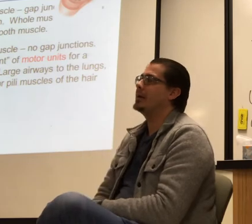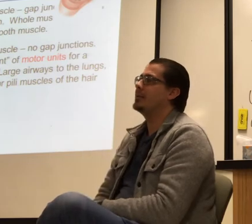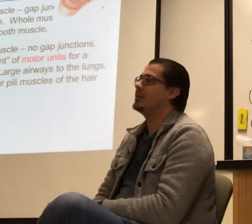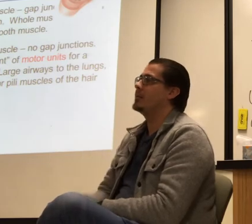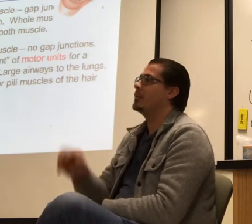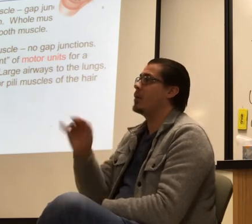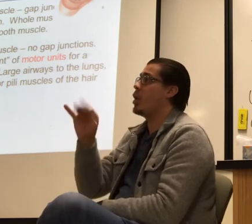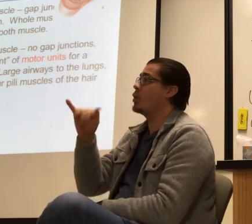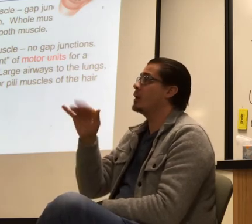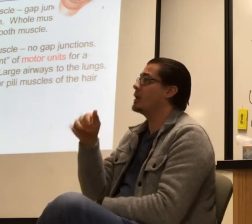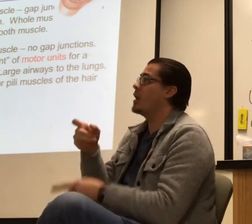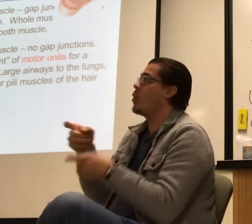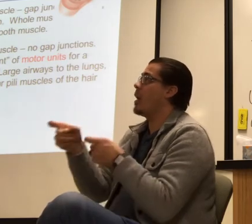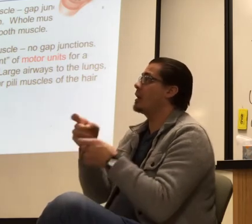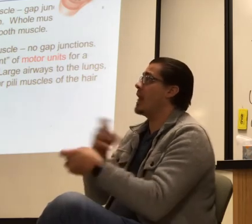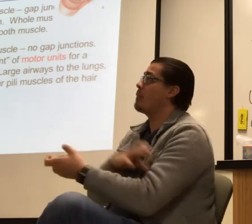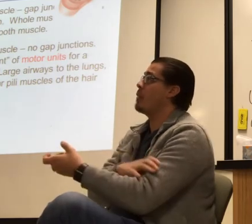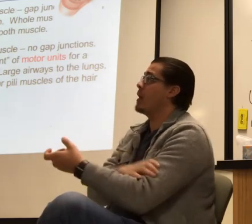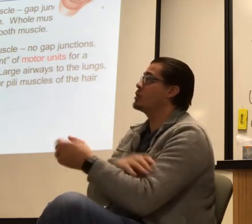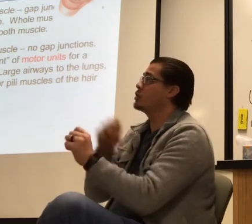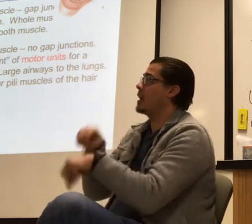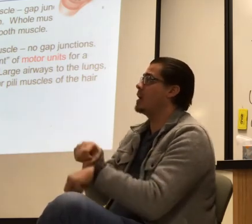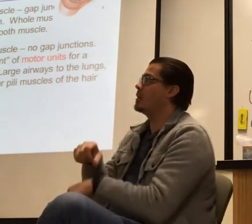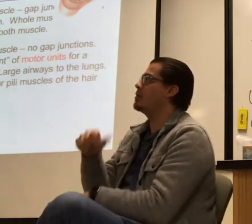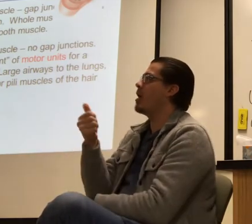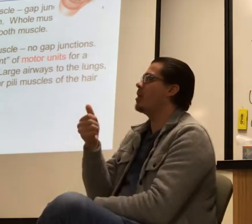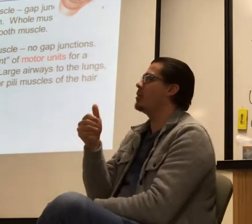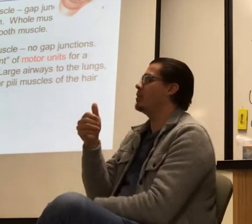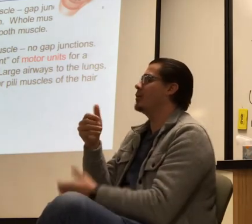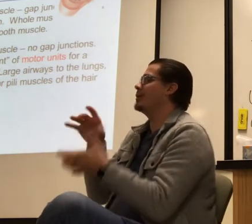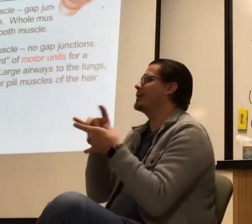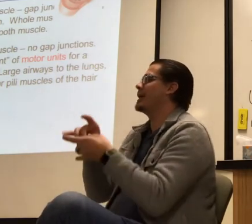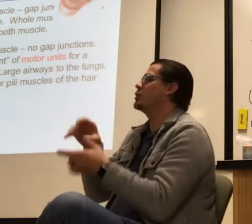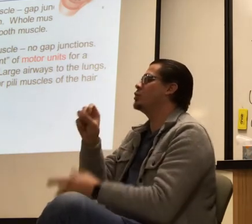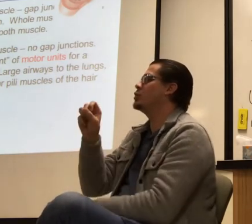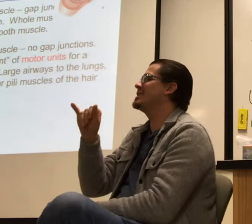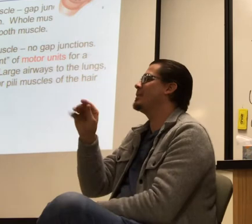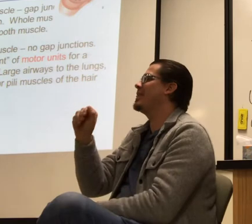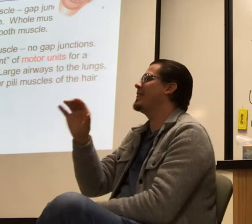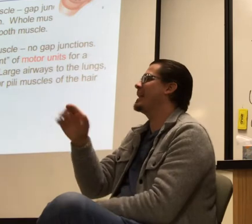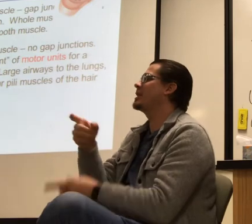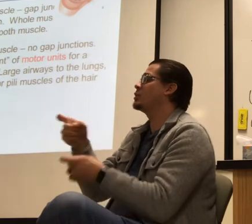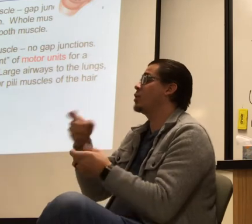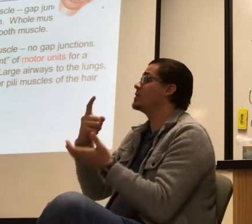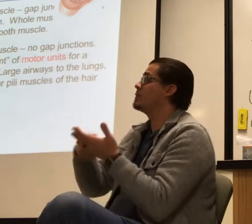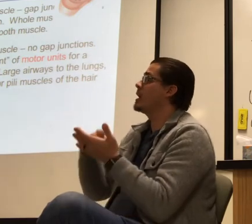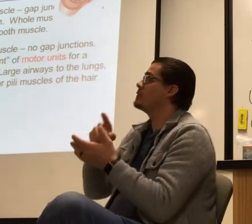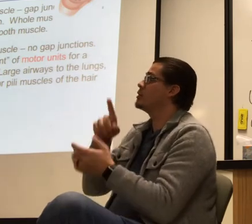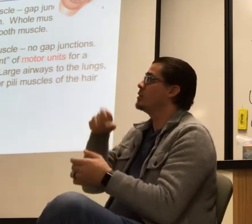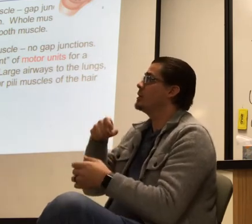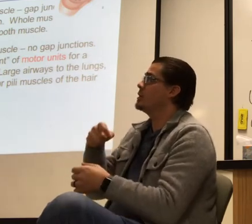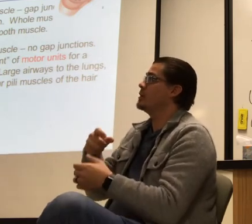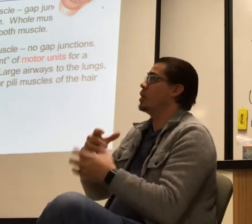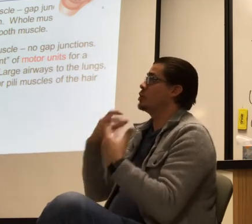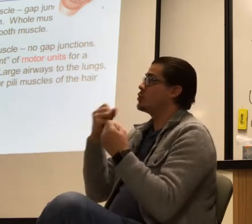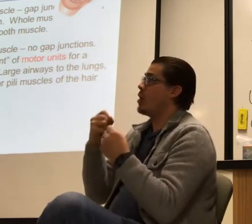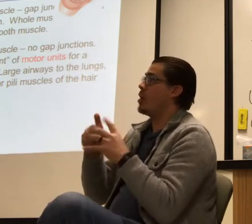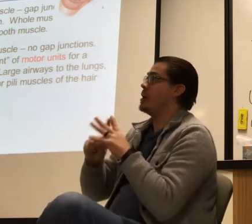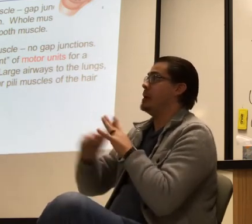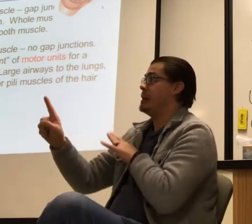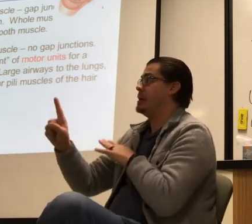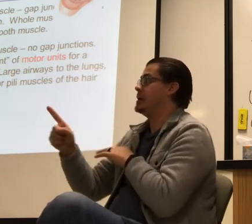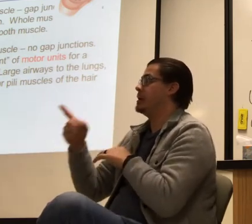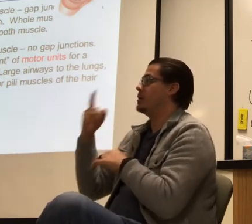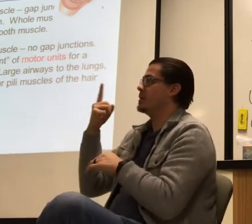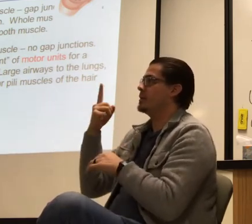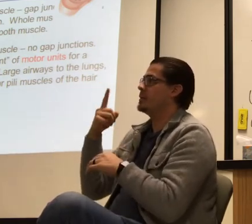Arteries can regulate blood pressure, and they're under sympathetic control. So sometimes you really need a strong fight or flight response to keep blood